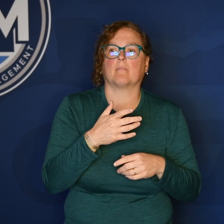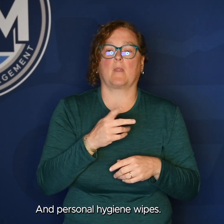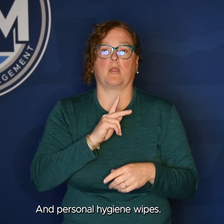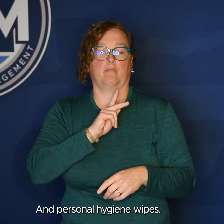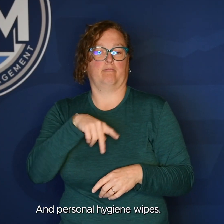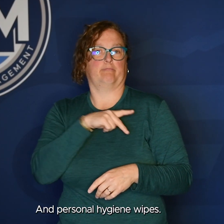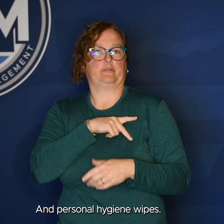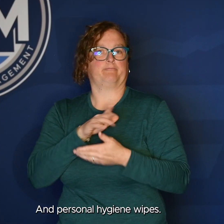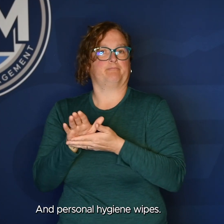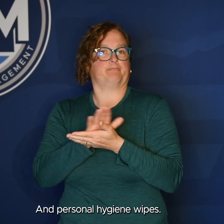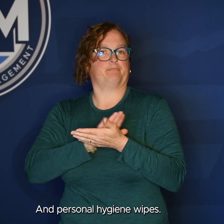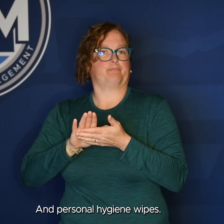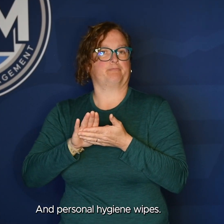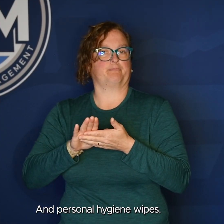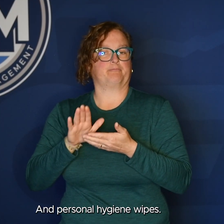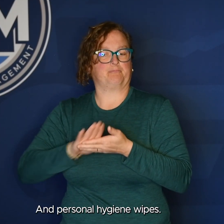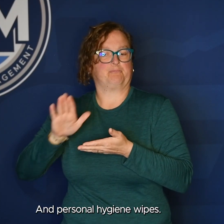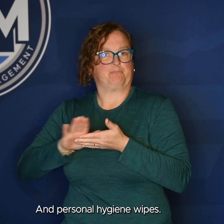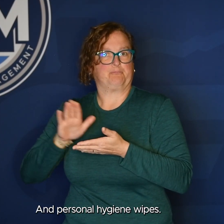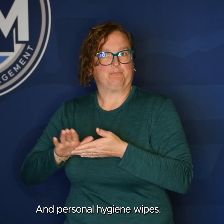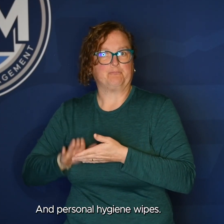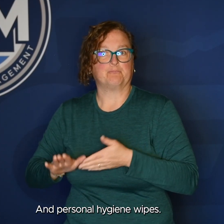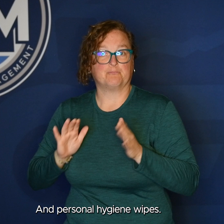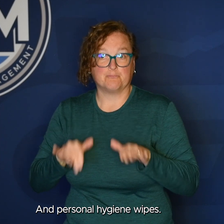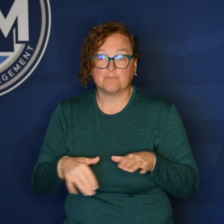and personal hygiene wipes.